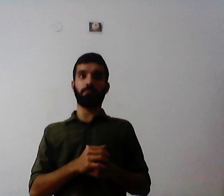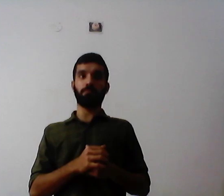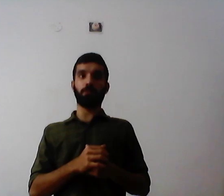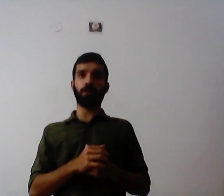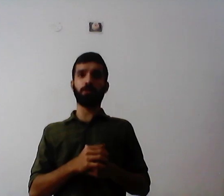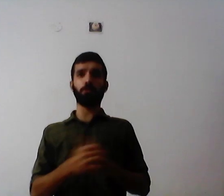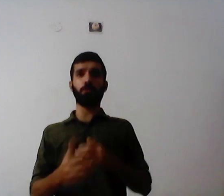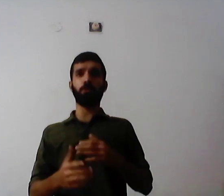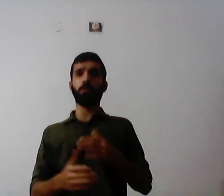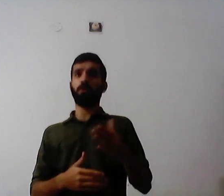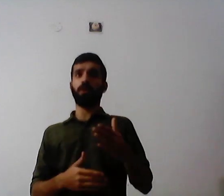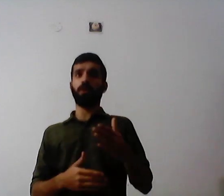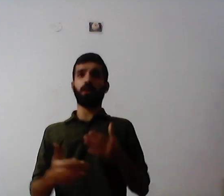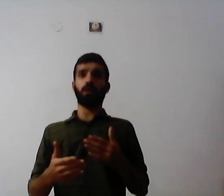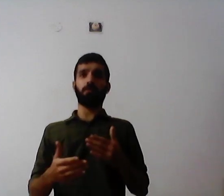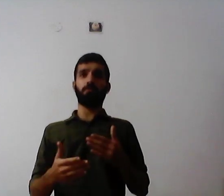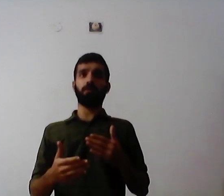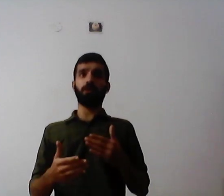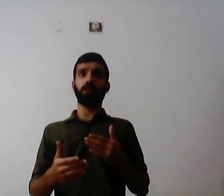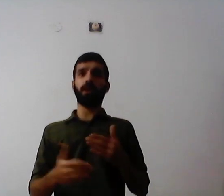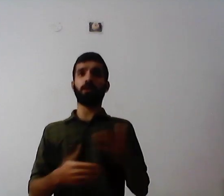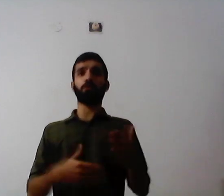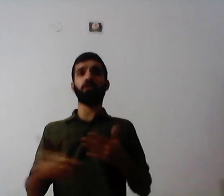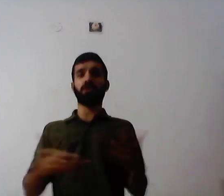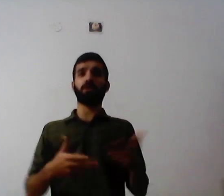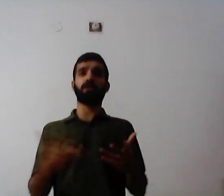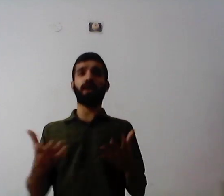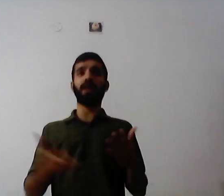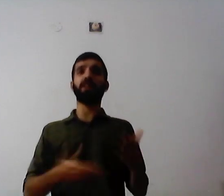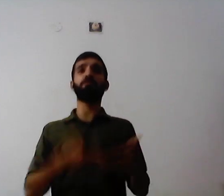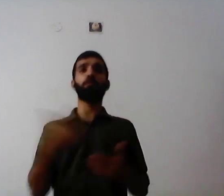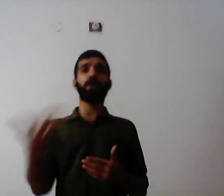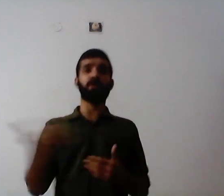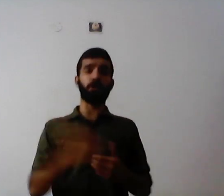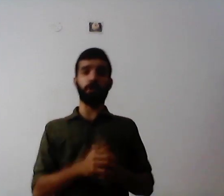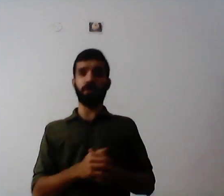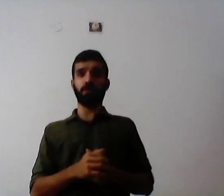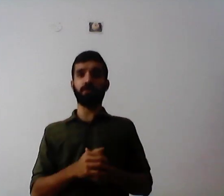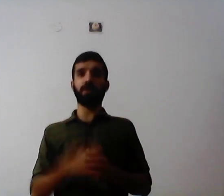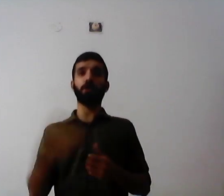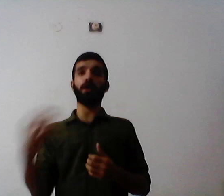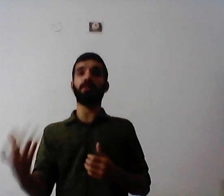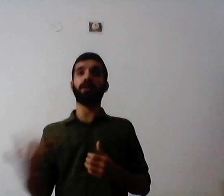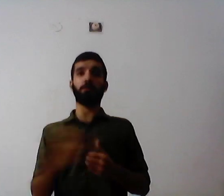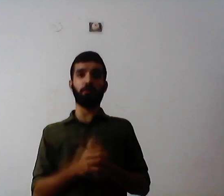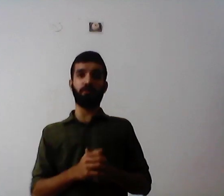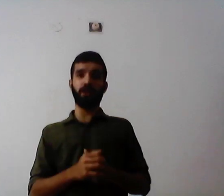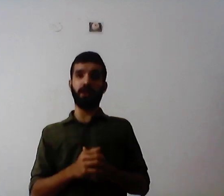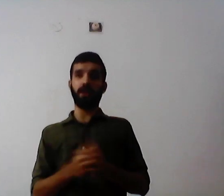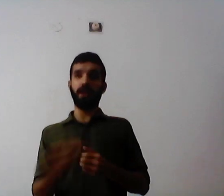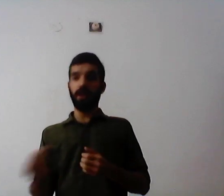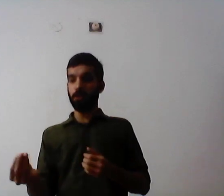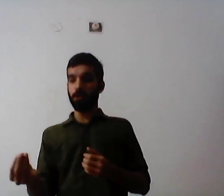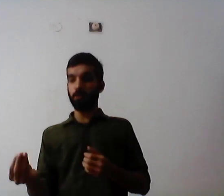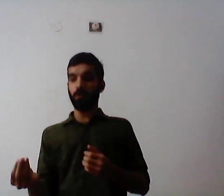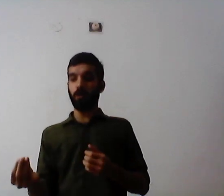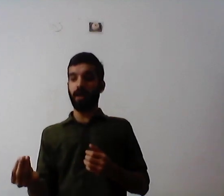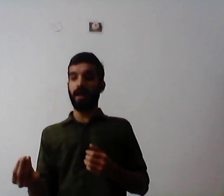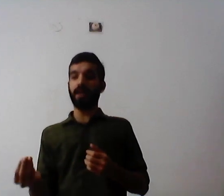Okay, so to discuss, I'll give you a situation. Say you have a cup of tea and you added